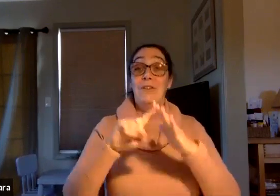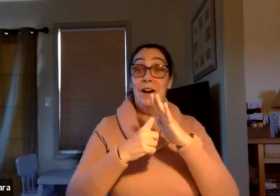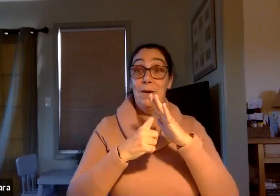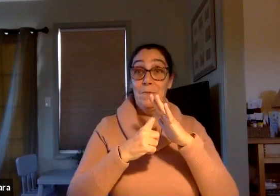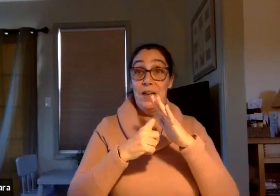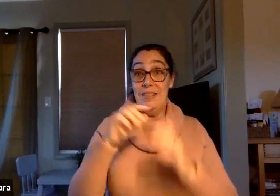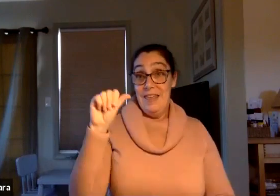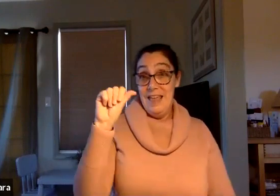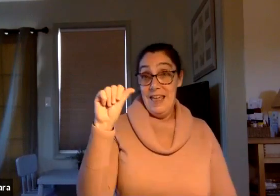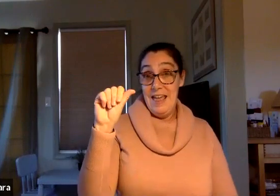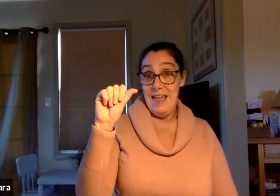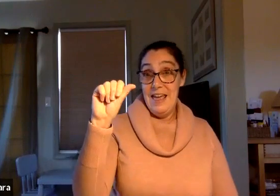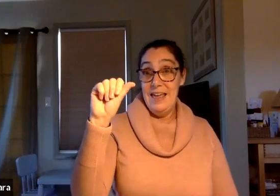start with A,